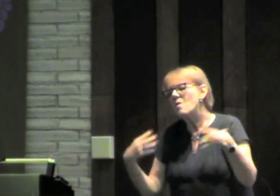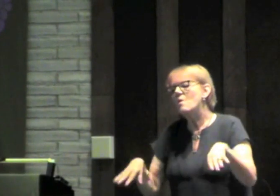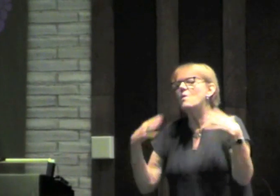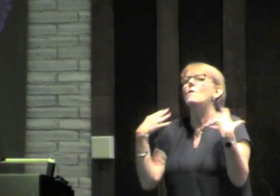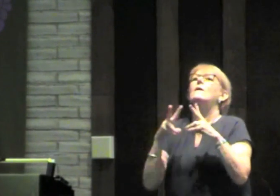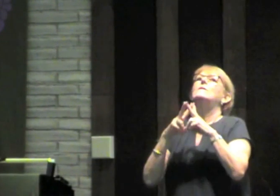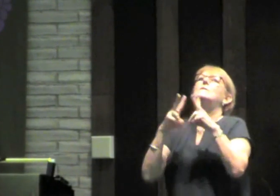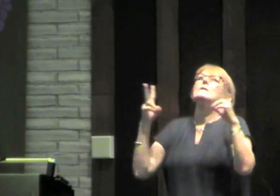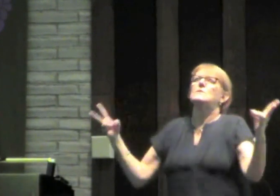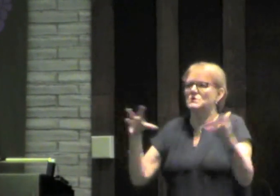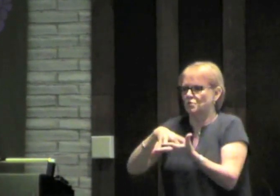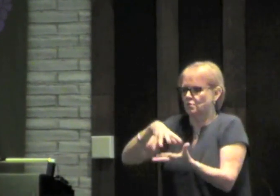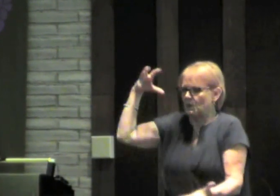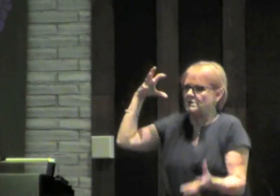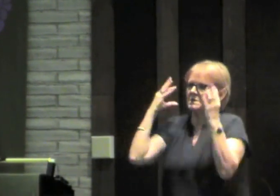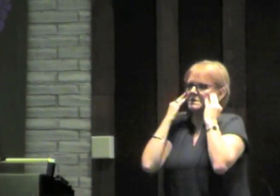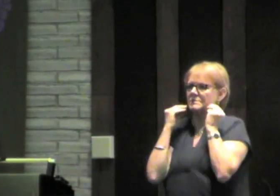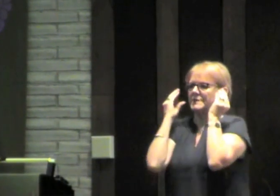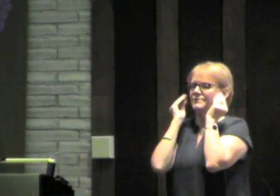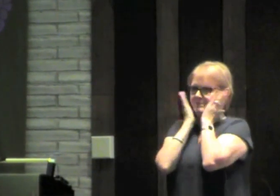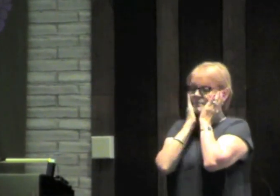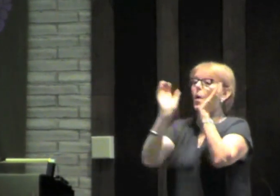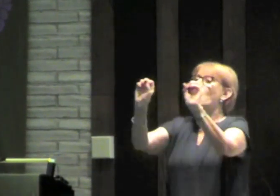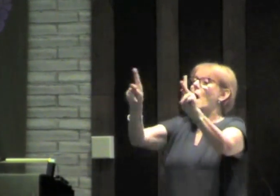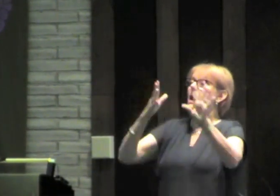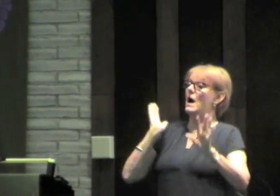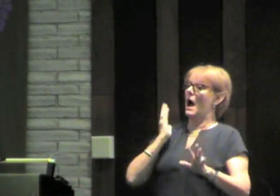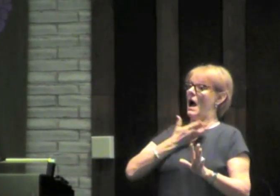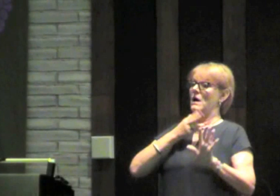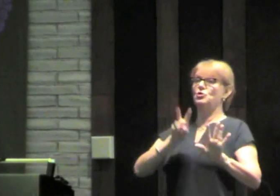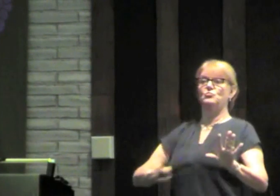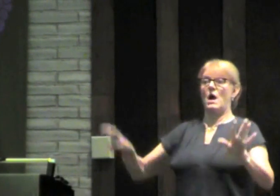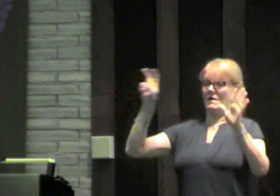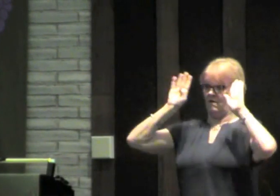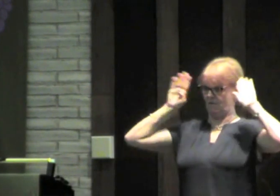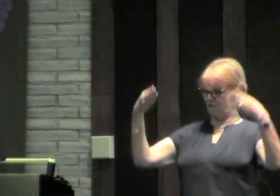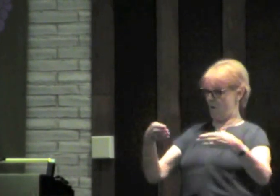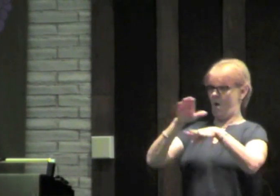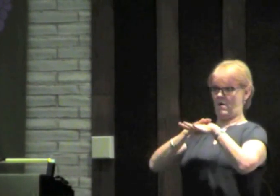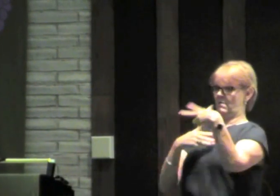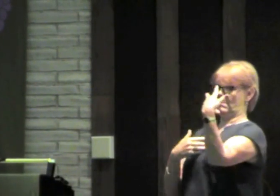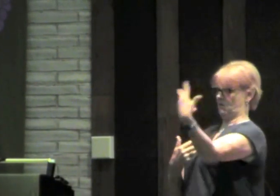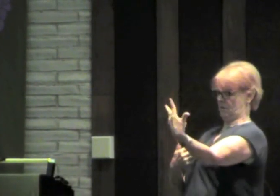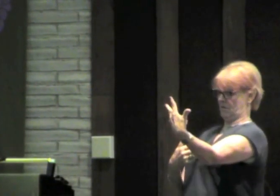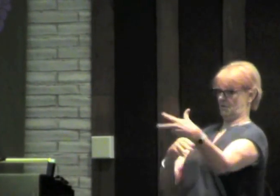were together for 3 weeks. And it was an incredibly rich experience. Now when we traveled, we